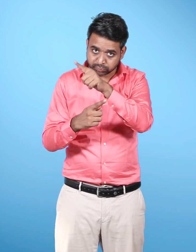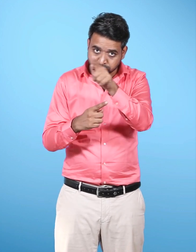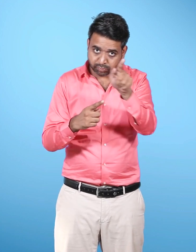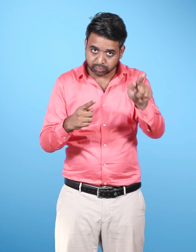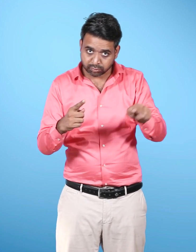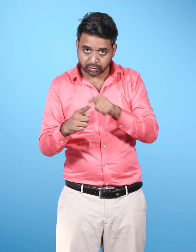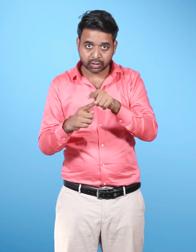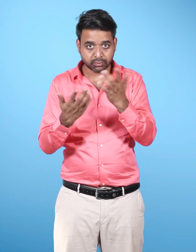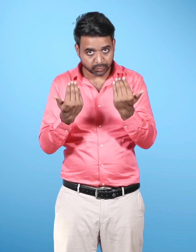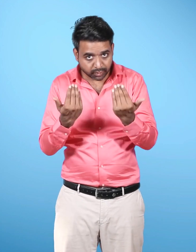out.